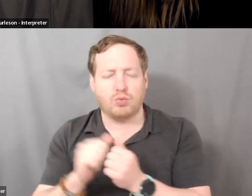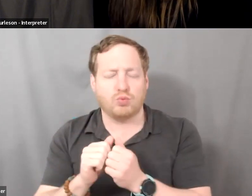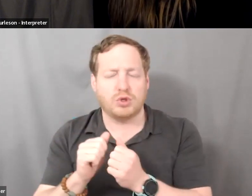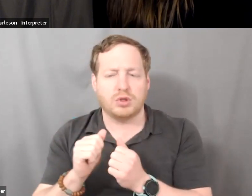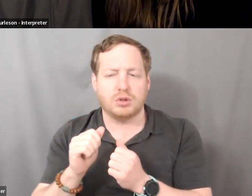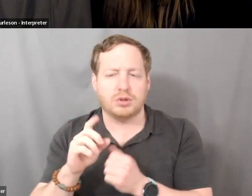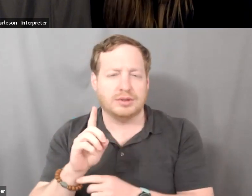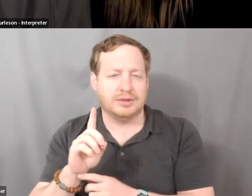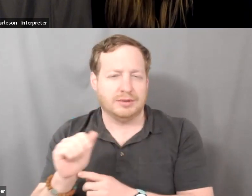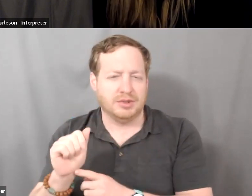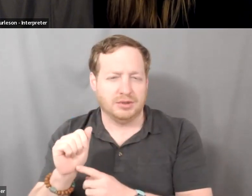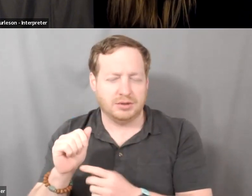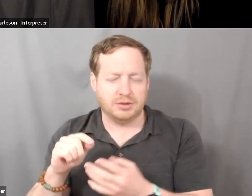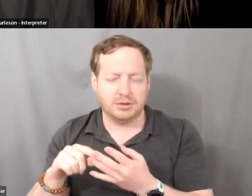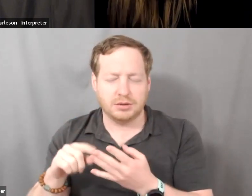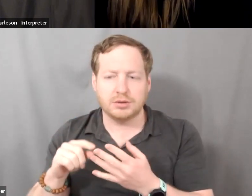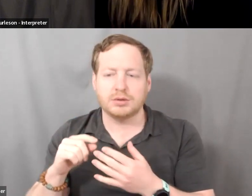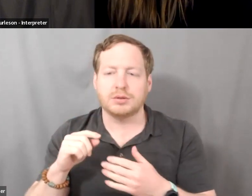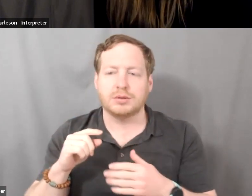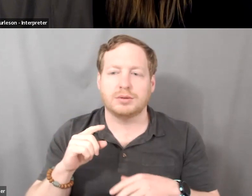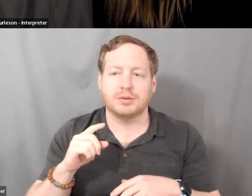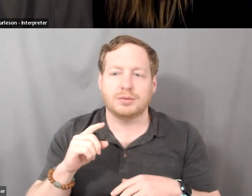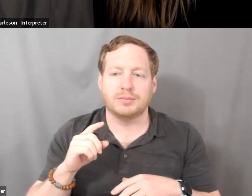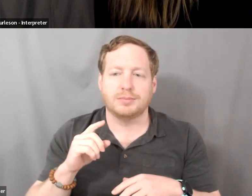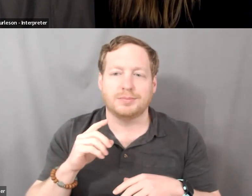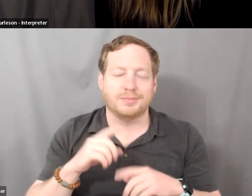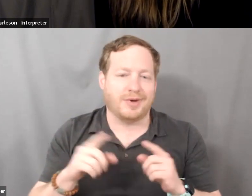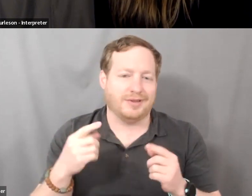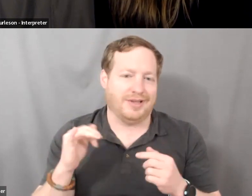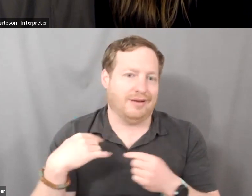one part of it that is in regards to disabilities,